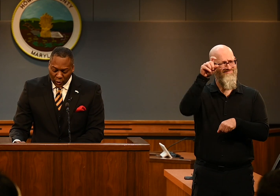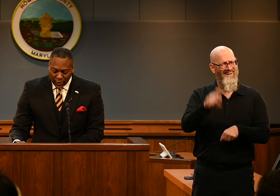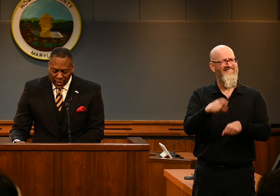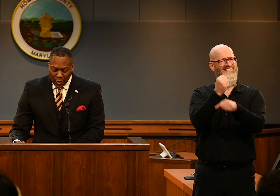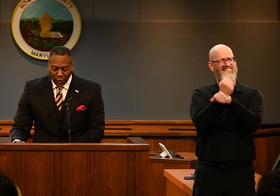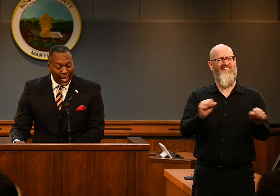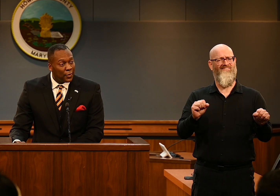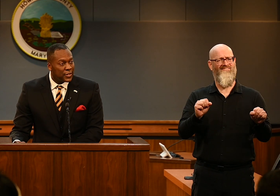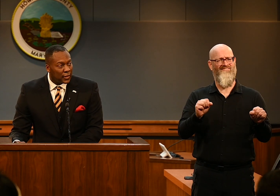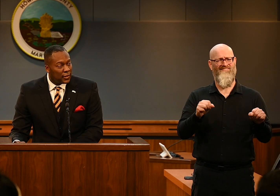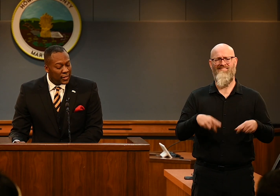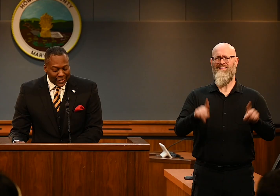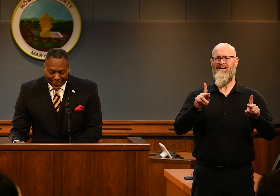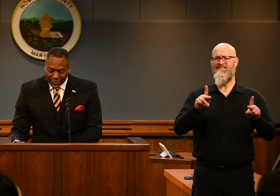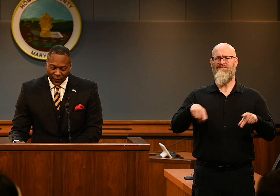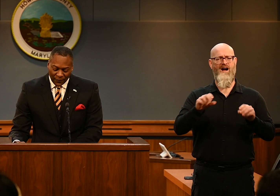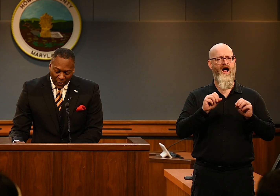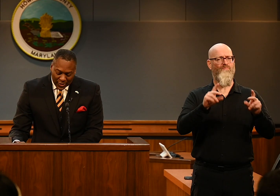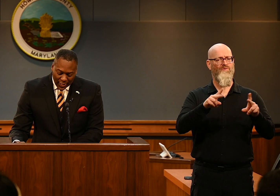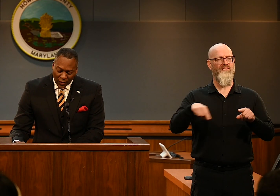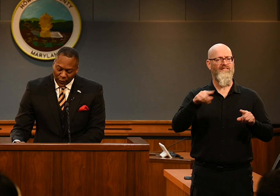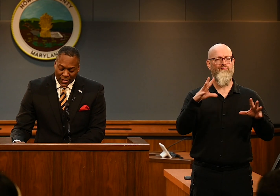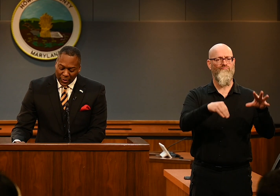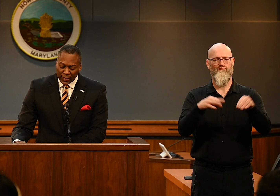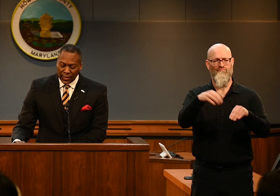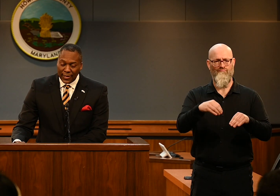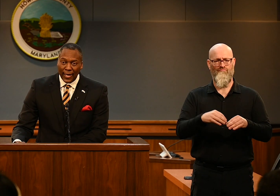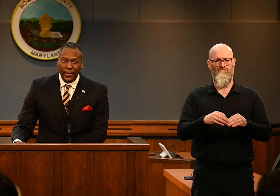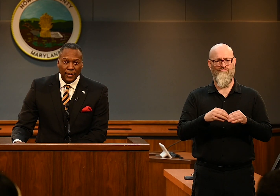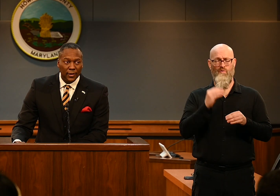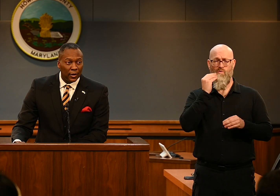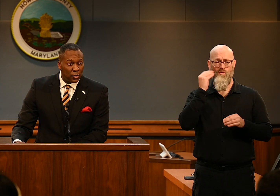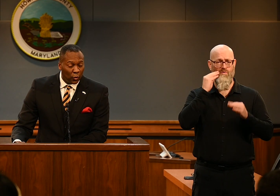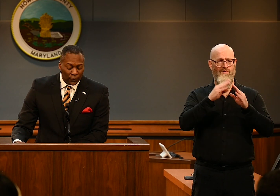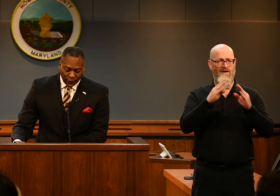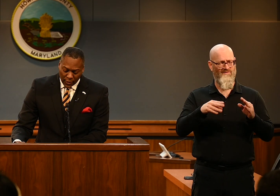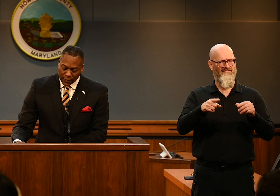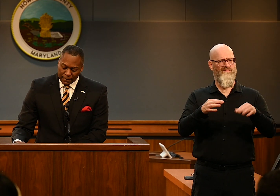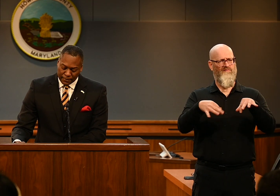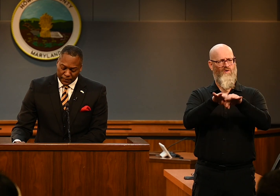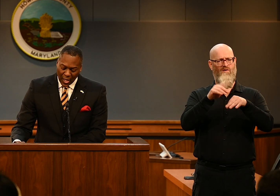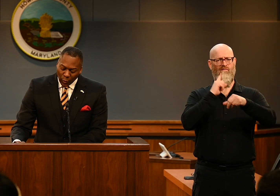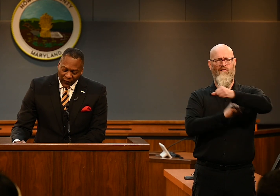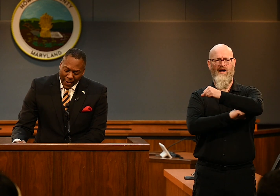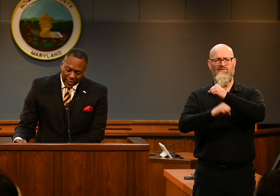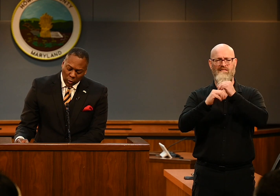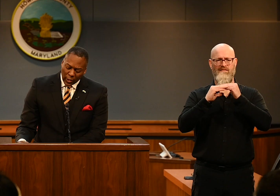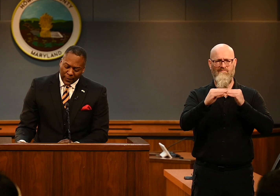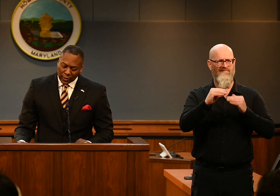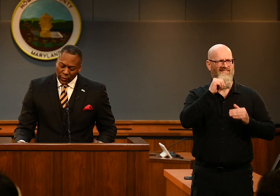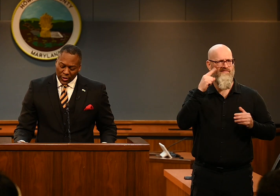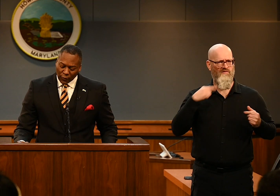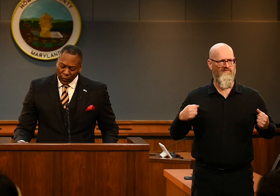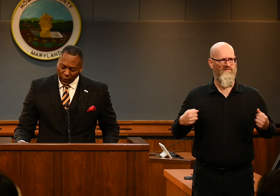of opportunity, where housing is a foundation for stability, not a tool for fear. When families